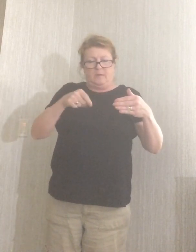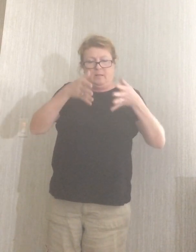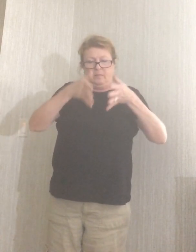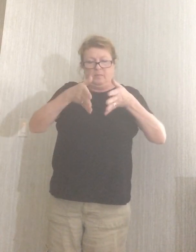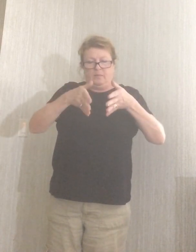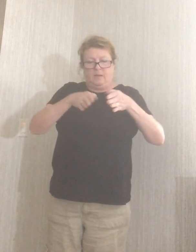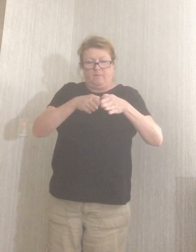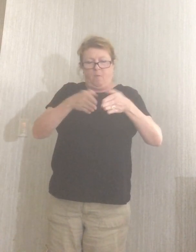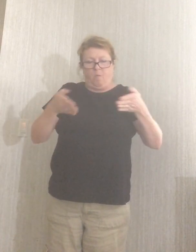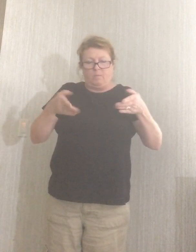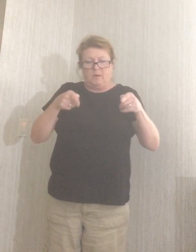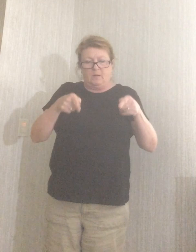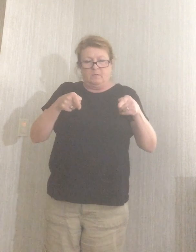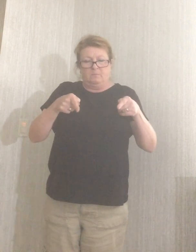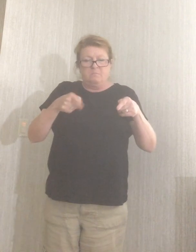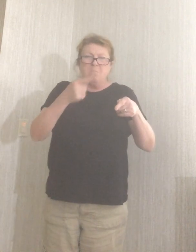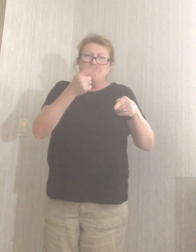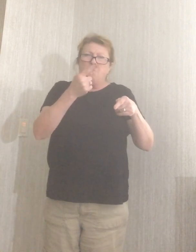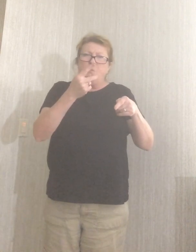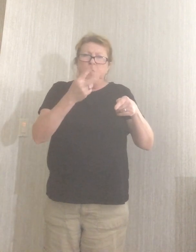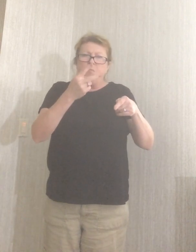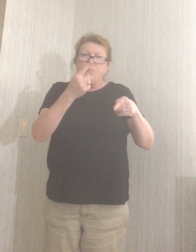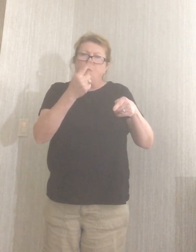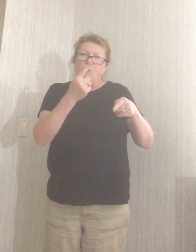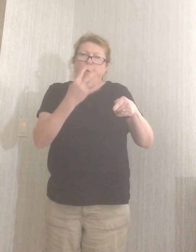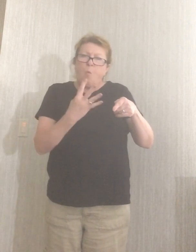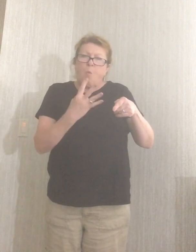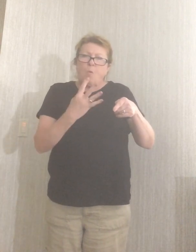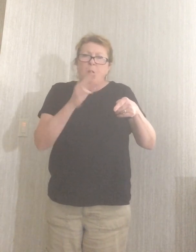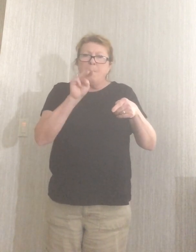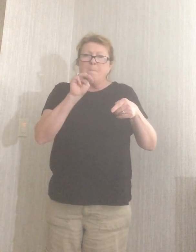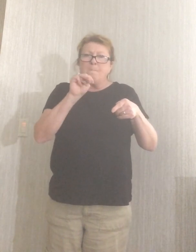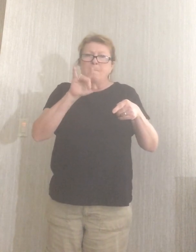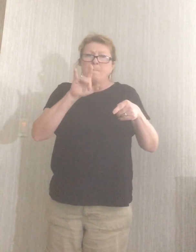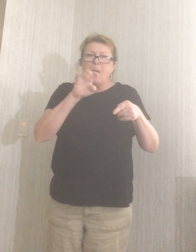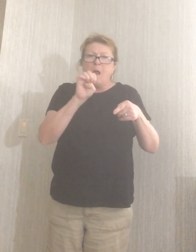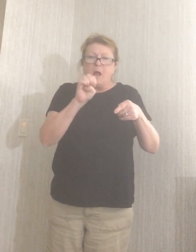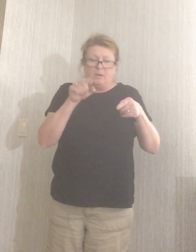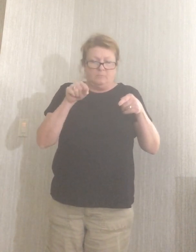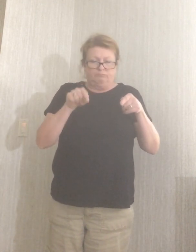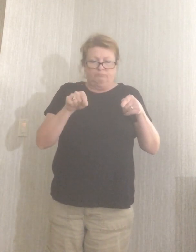wide. That's how boats get into and out of the bay.